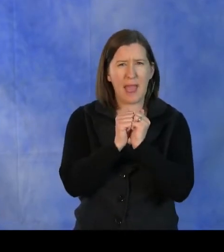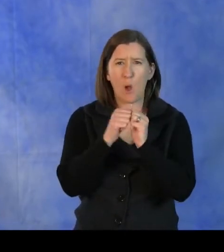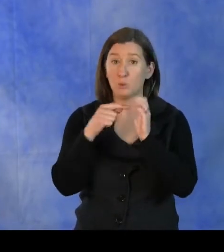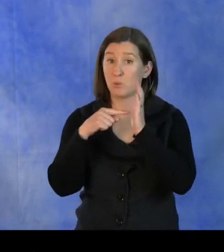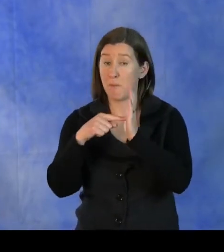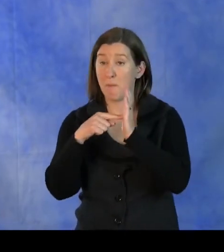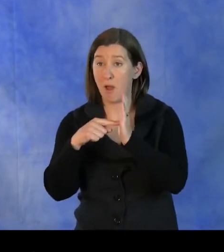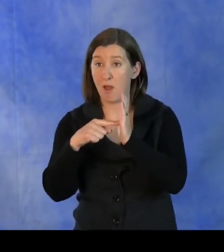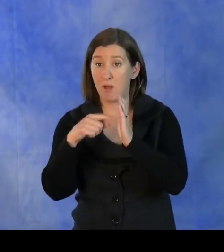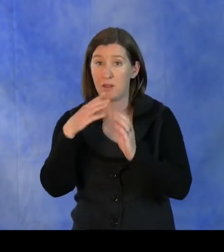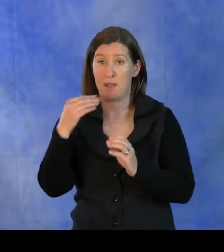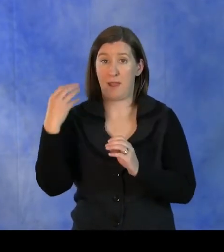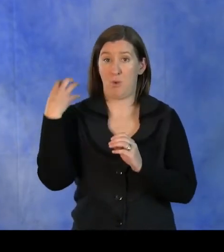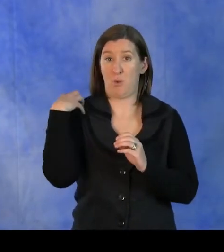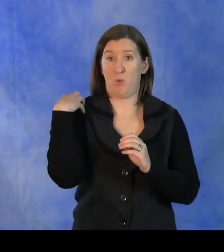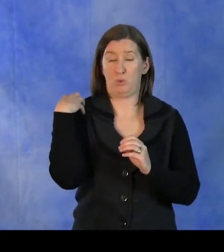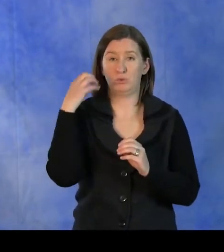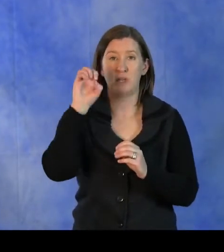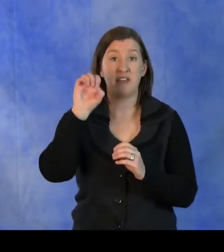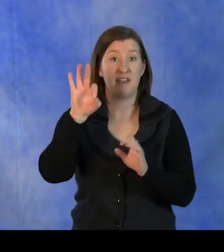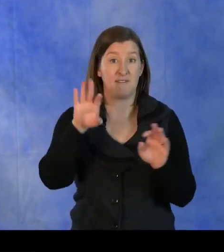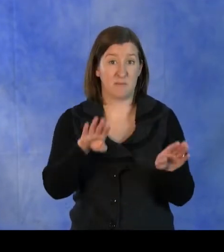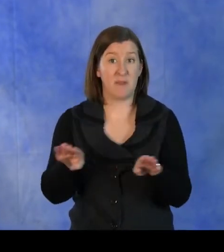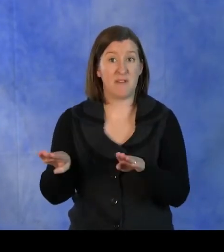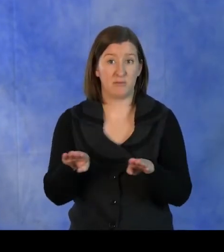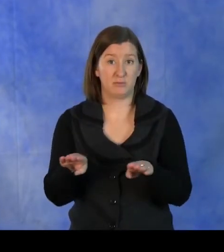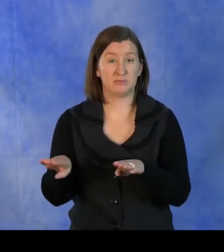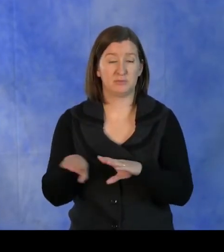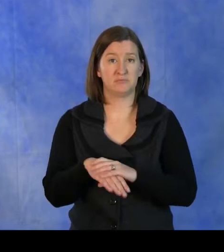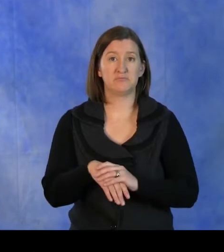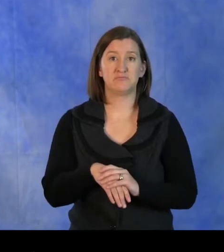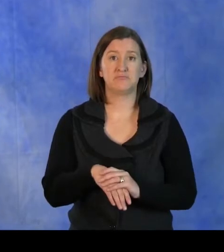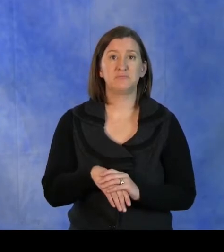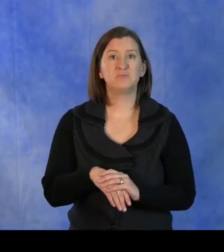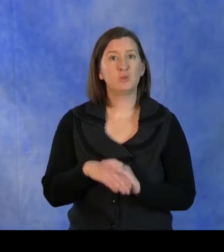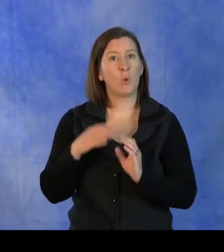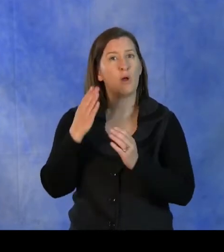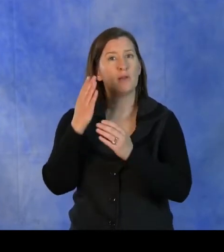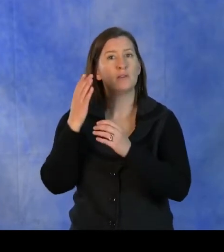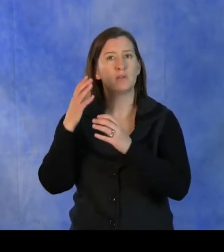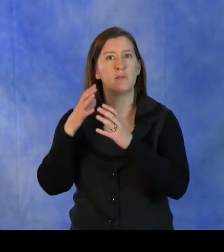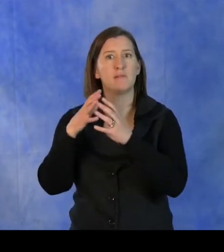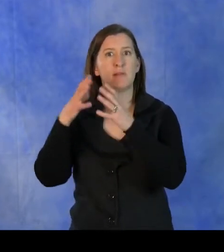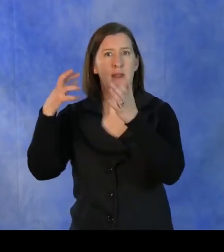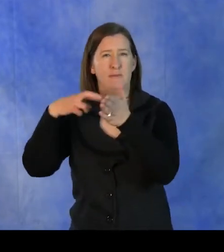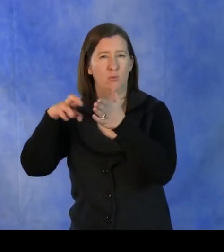teach the teachers how to model and coach EF behavior.